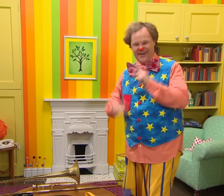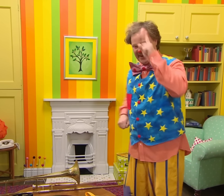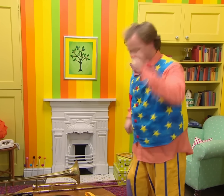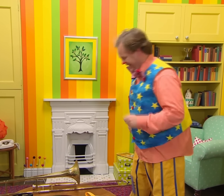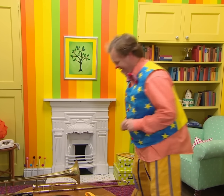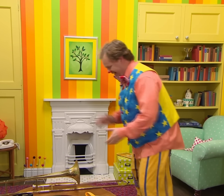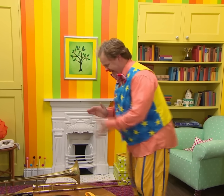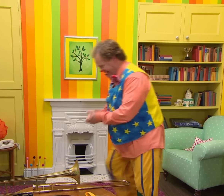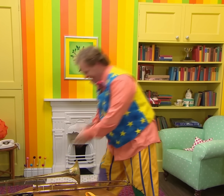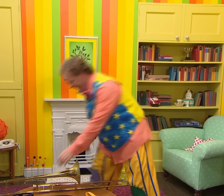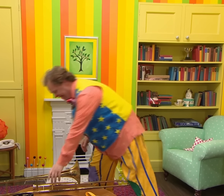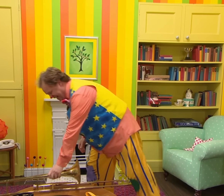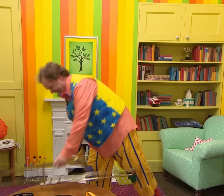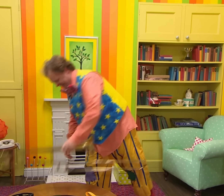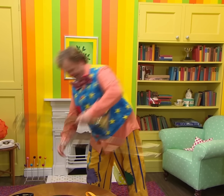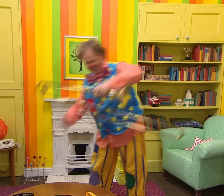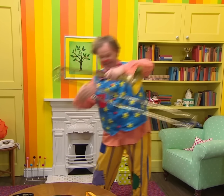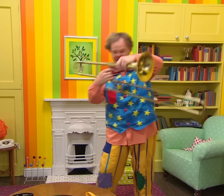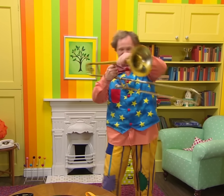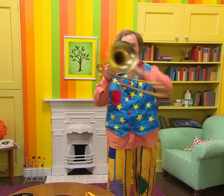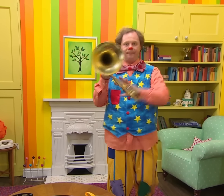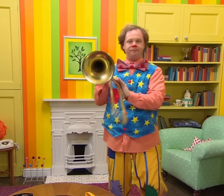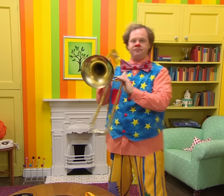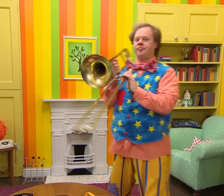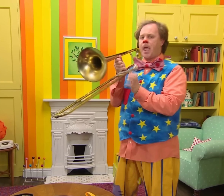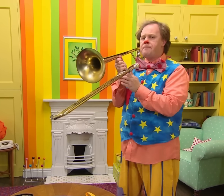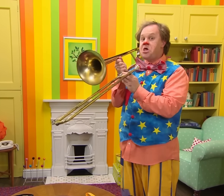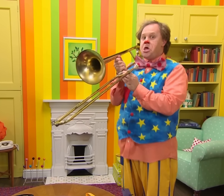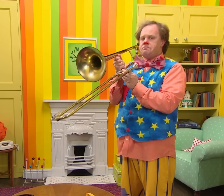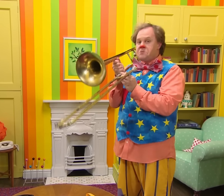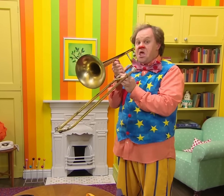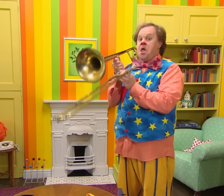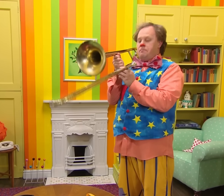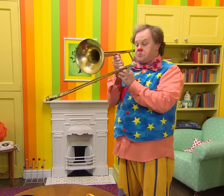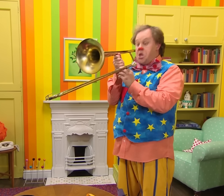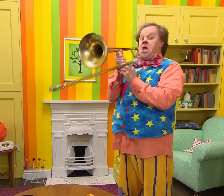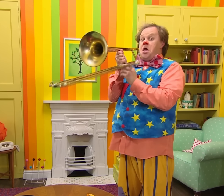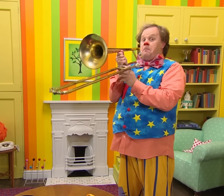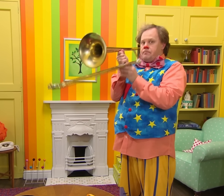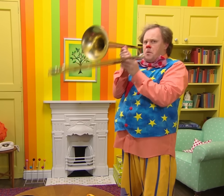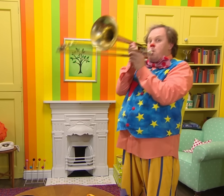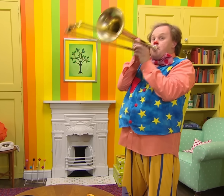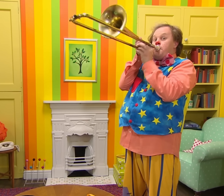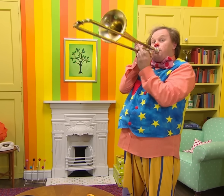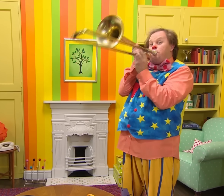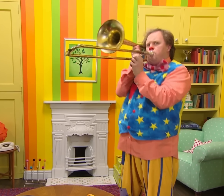trombone! Right then. Dip, dip, dip.